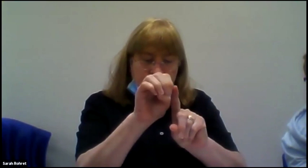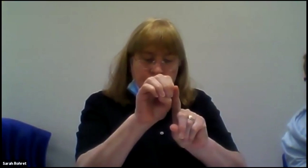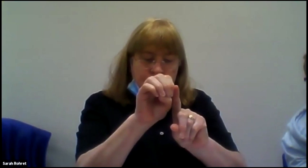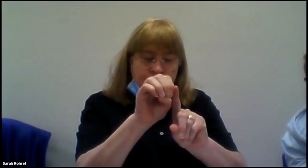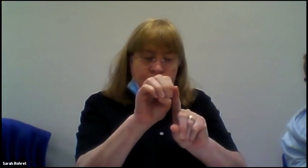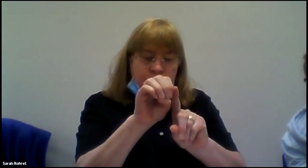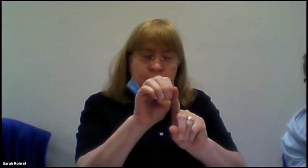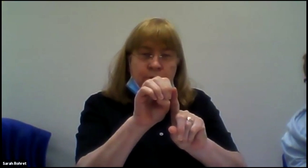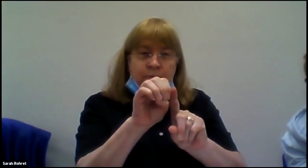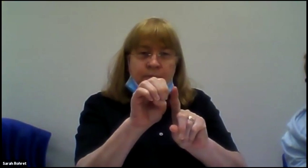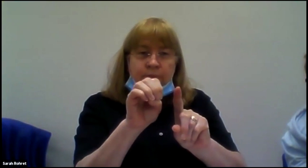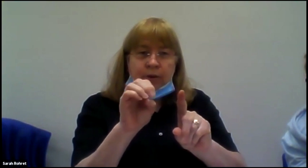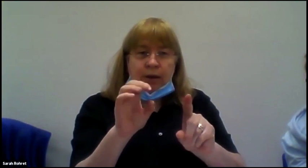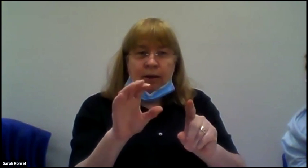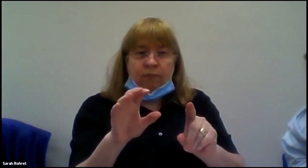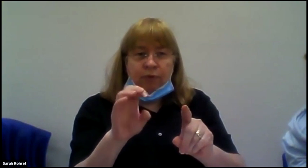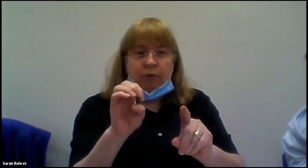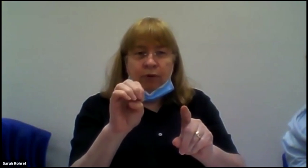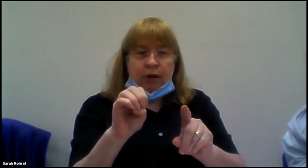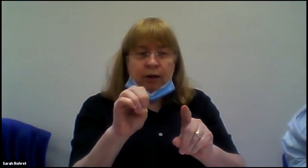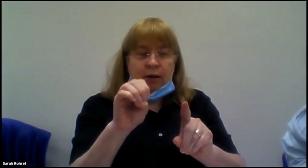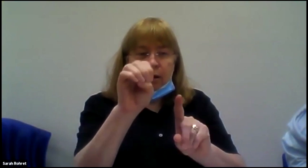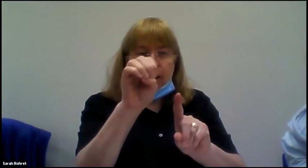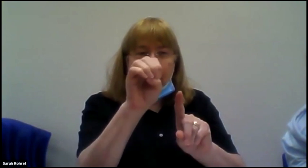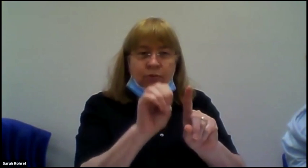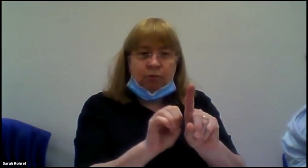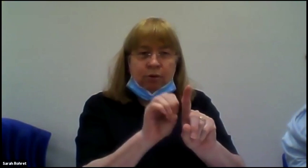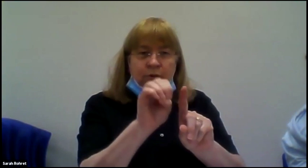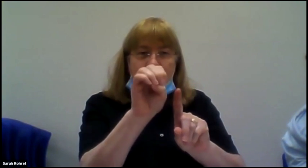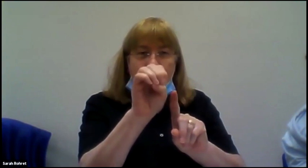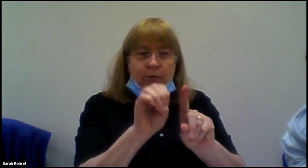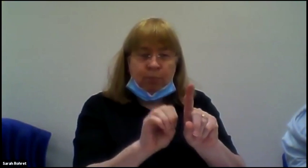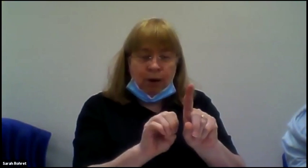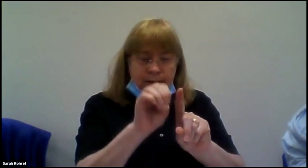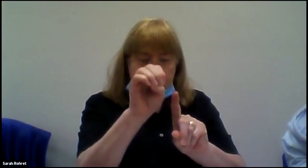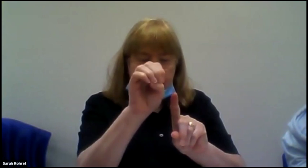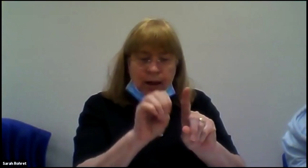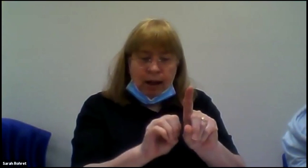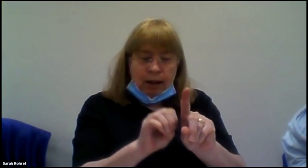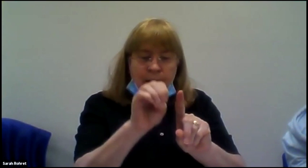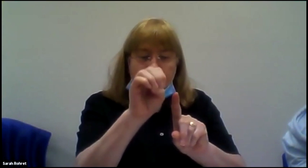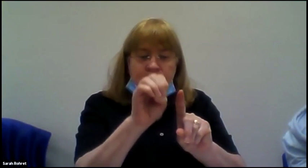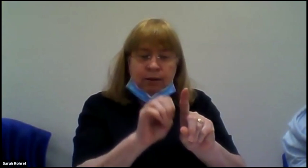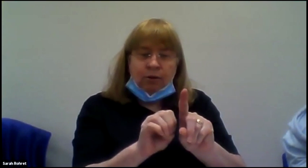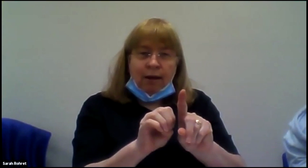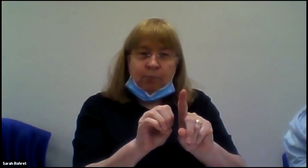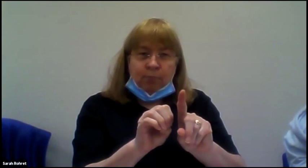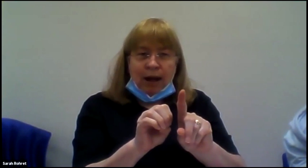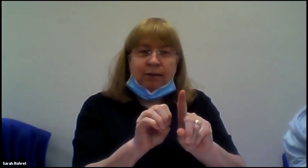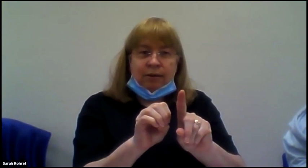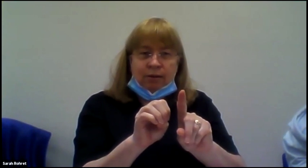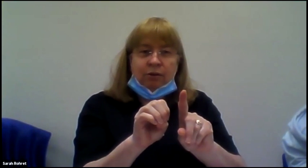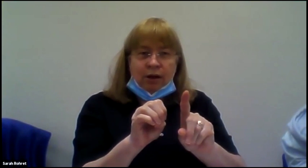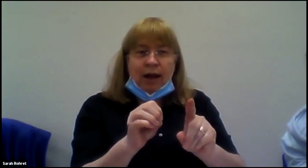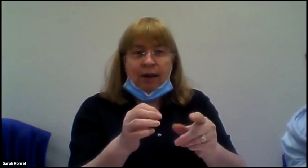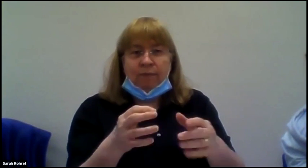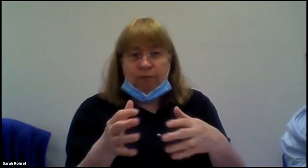And that too doesn't feel very natural, so you'll have to practice. A lot of these you'll have to practice so your hands